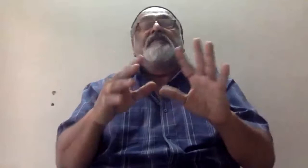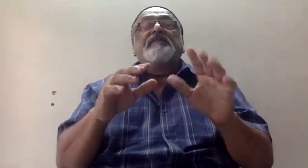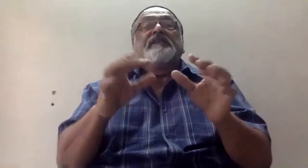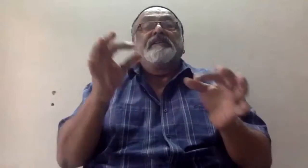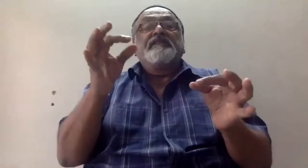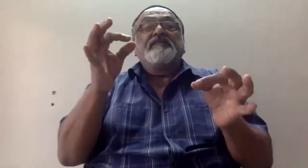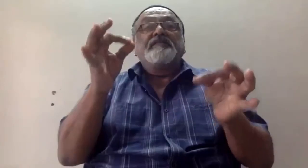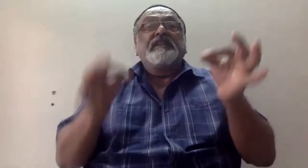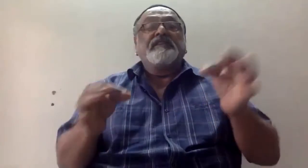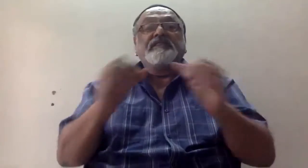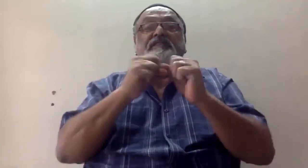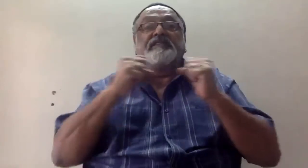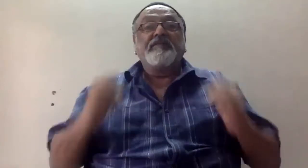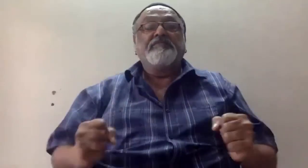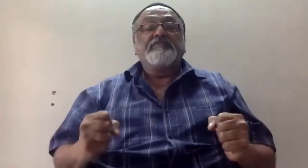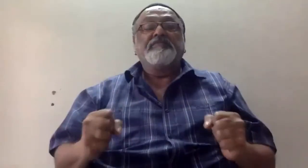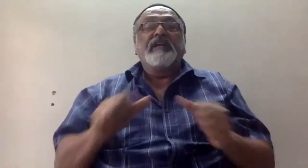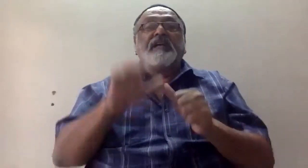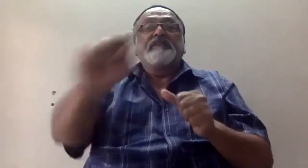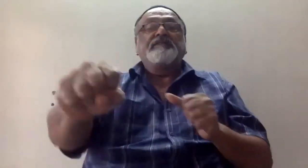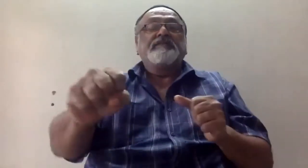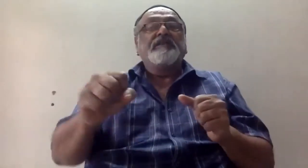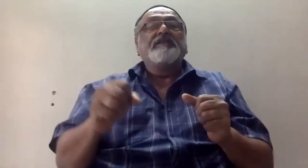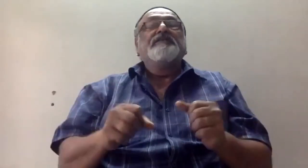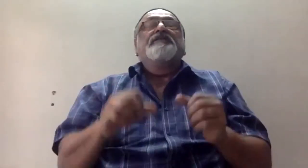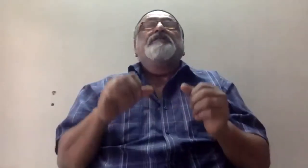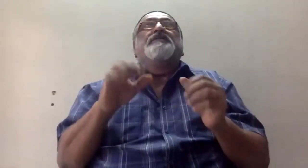courtroom. Typically the courtroom is the first interface when we look at access